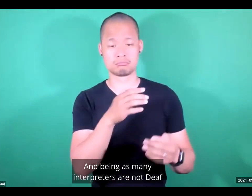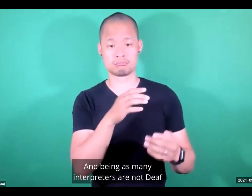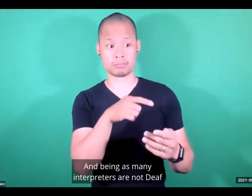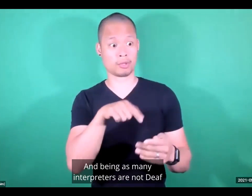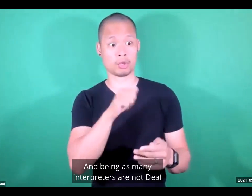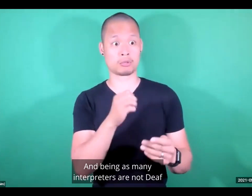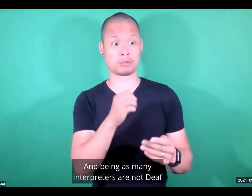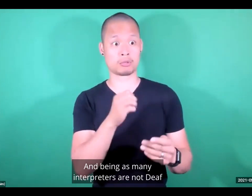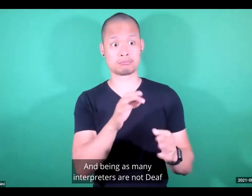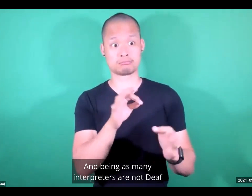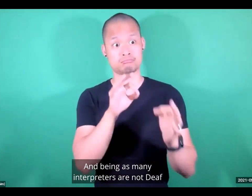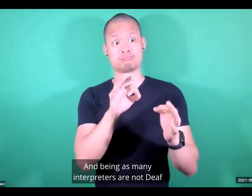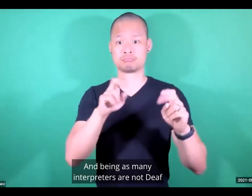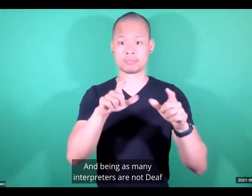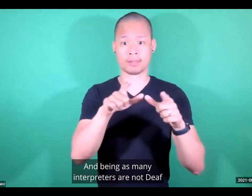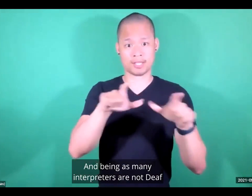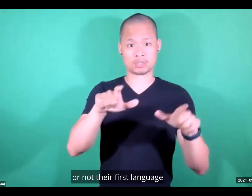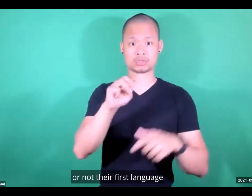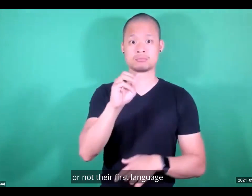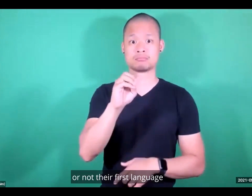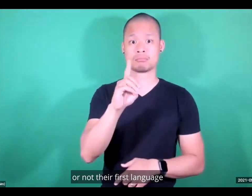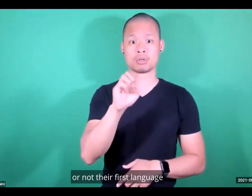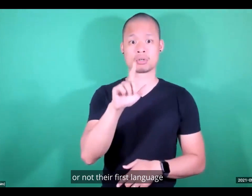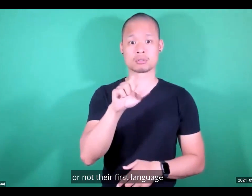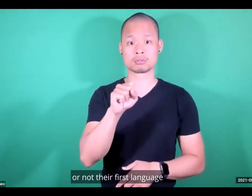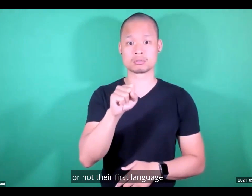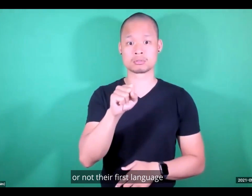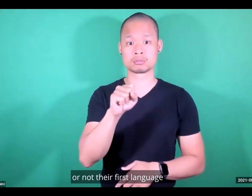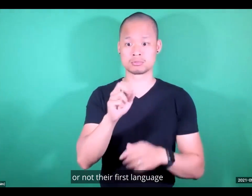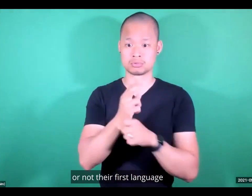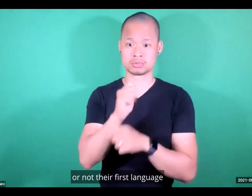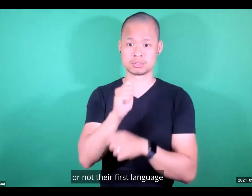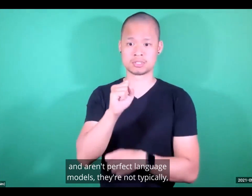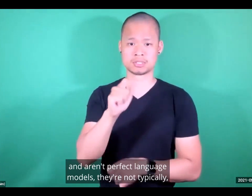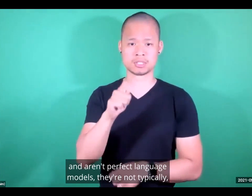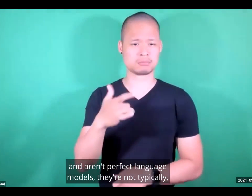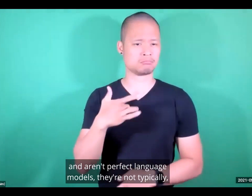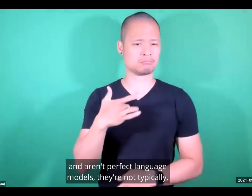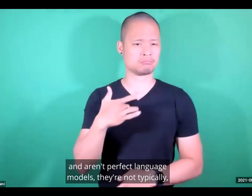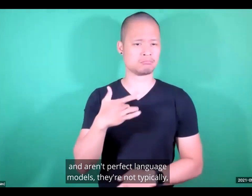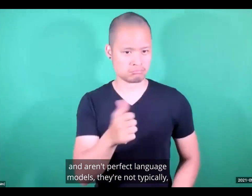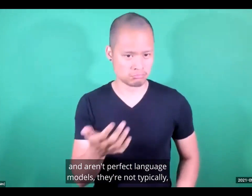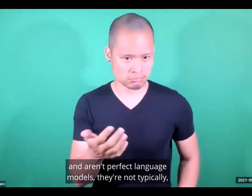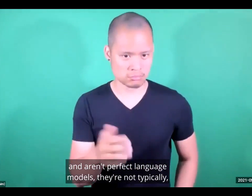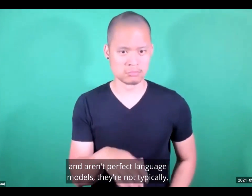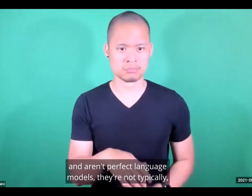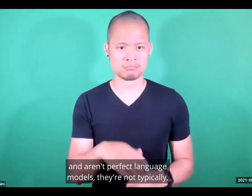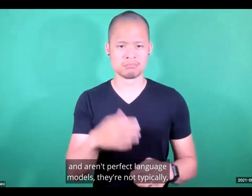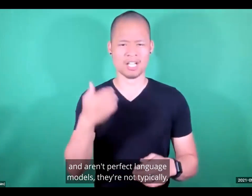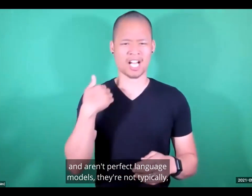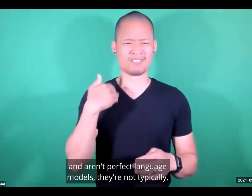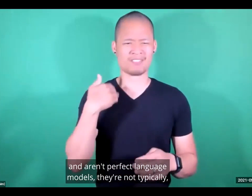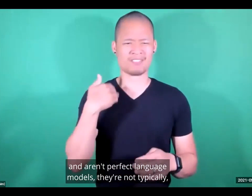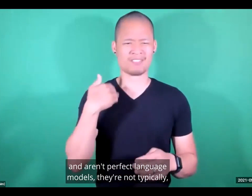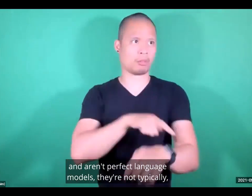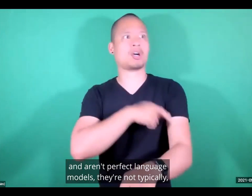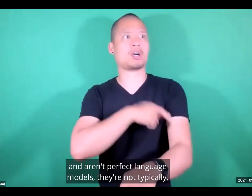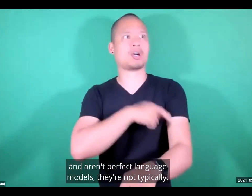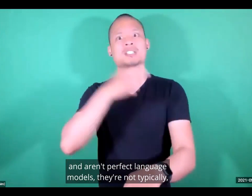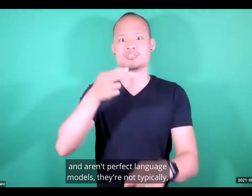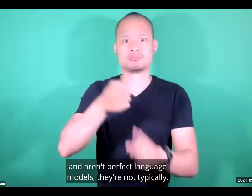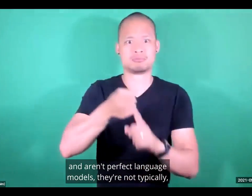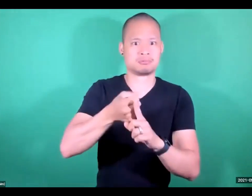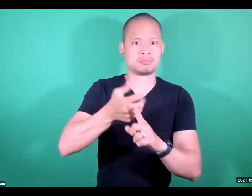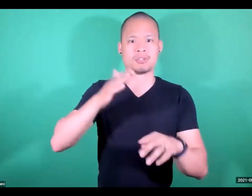And being as many interpreters are not deaf, not their first language, and aren't perfect language models, they're